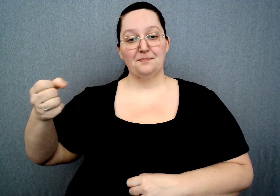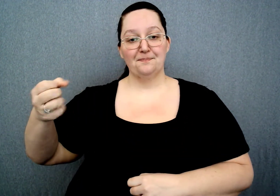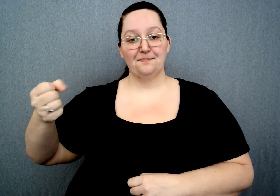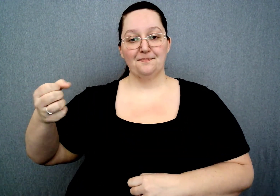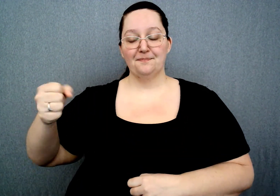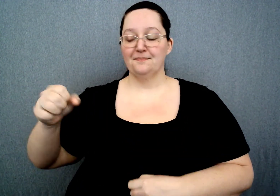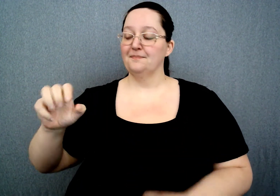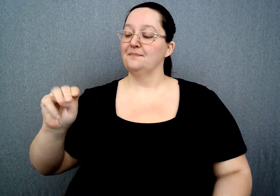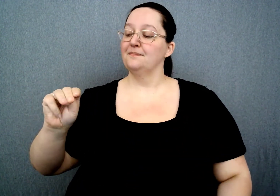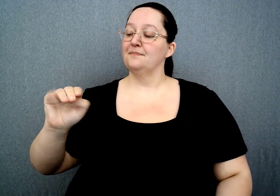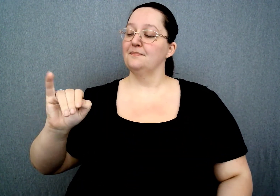(41) Milk.